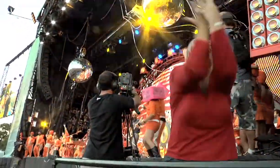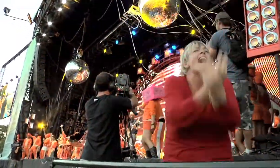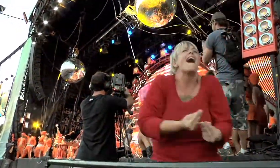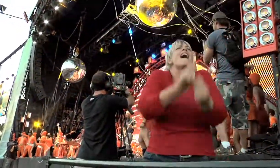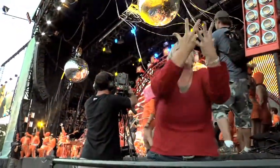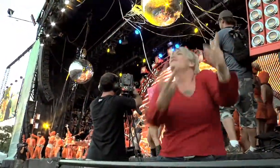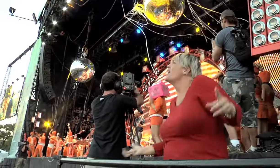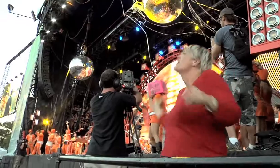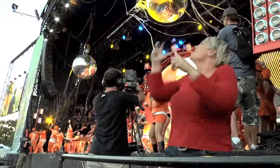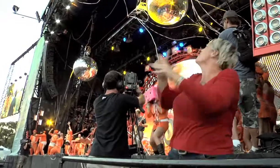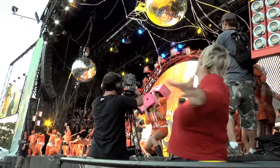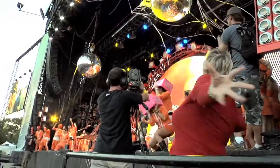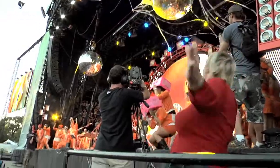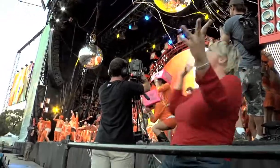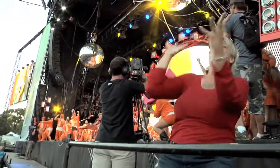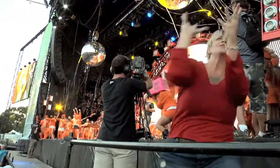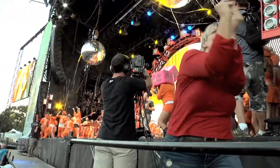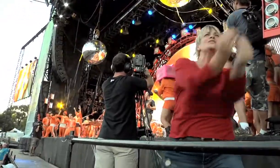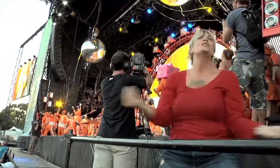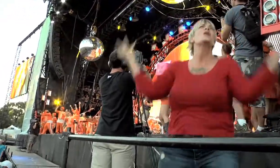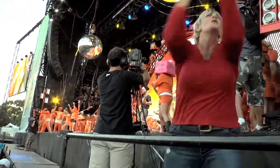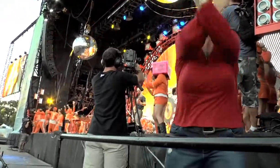focus